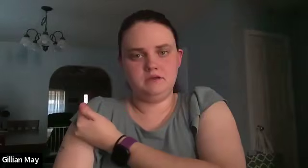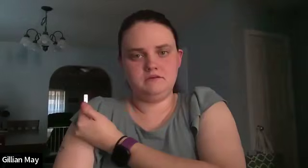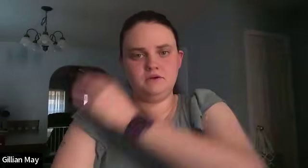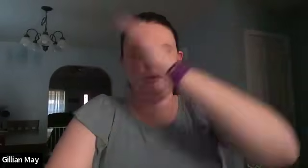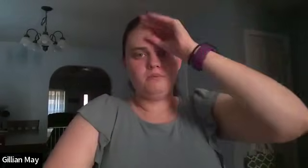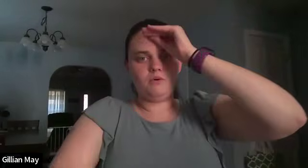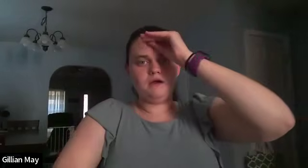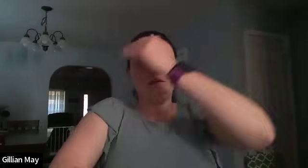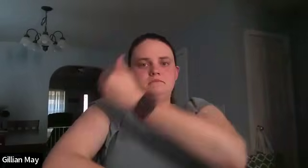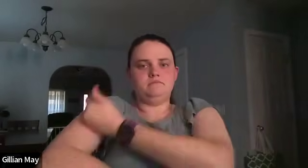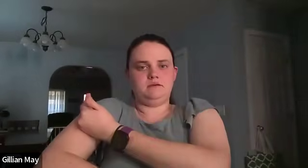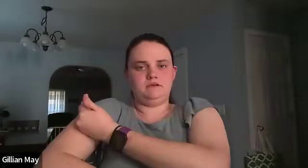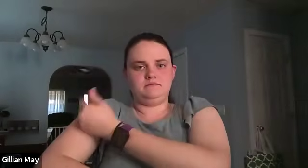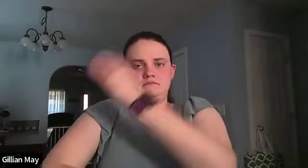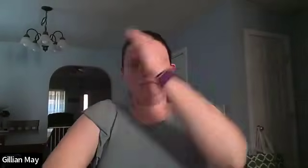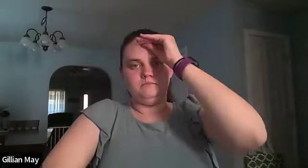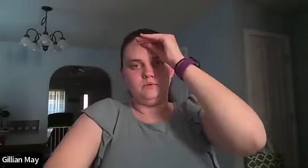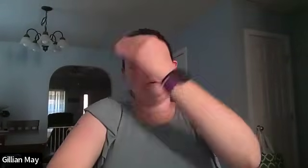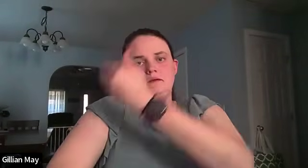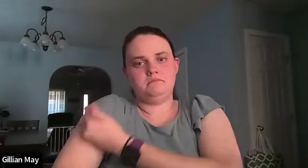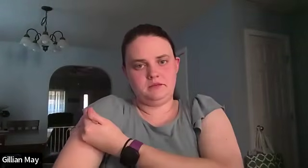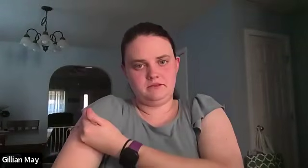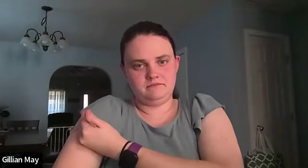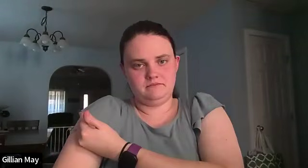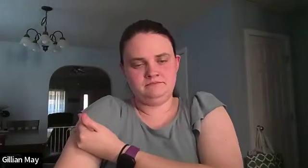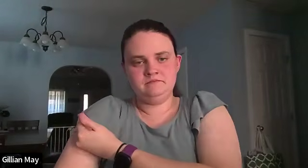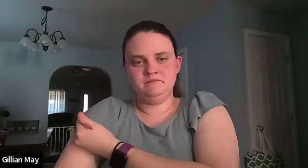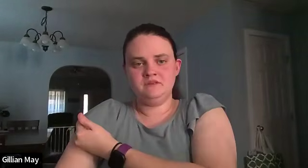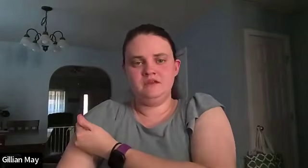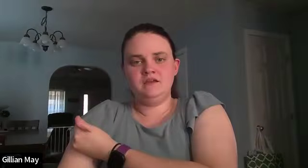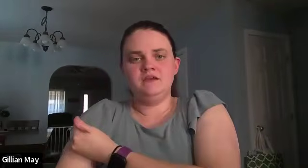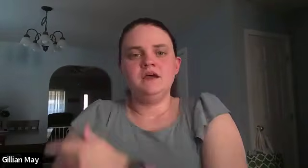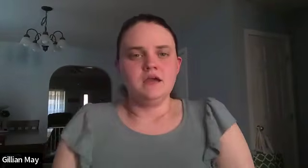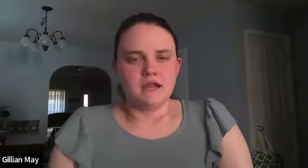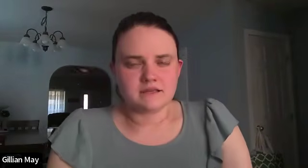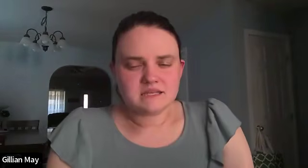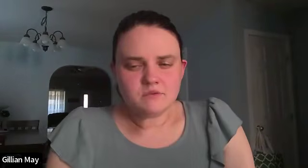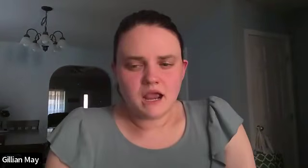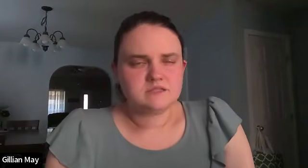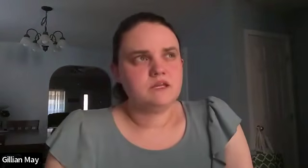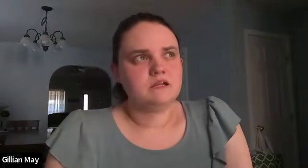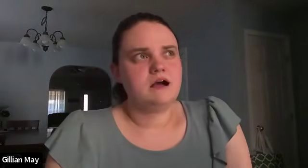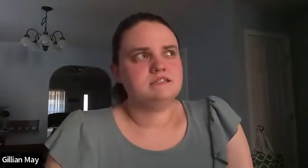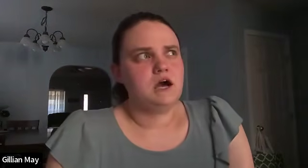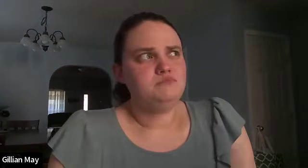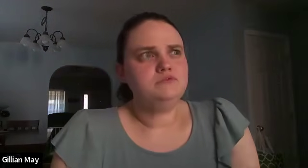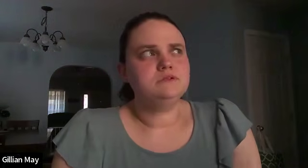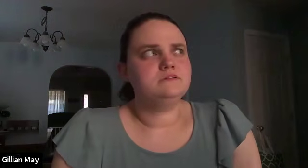baby, boy baby, boy baby. Now, someone asked me in a class a couple